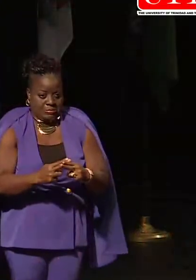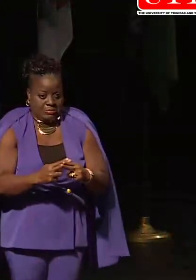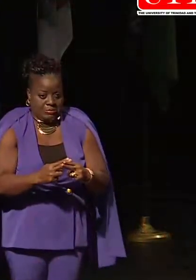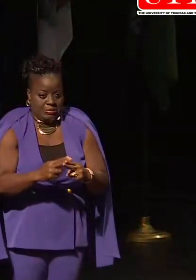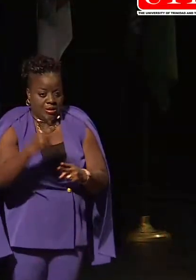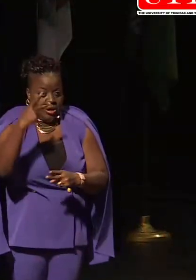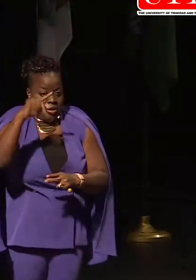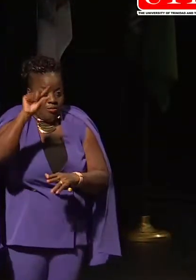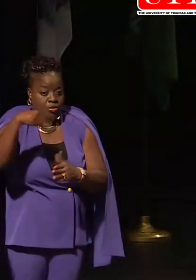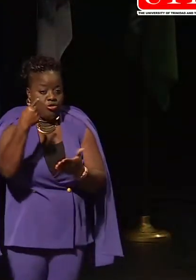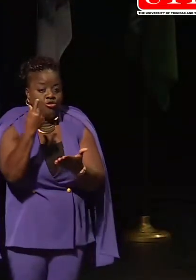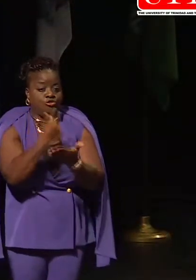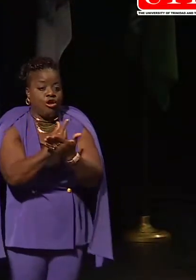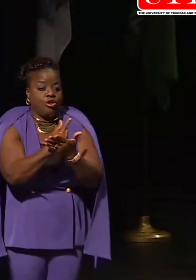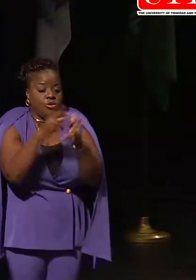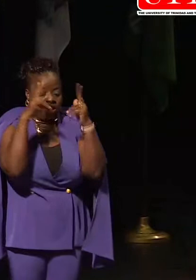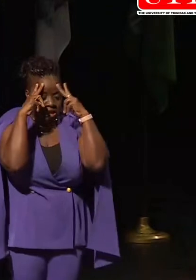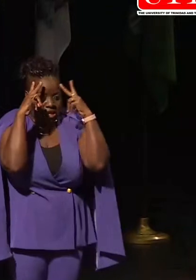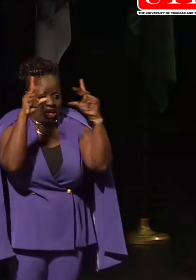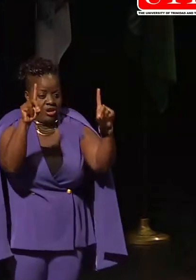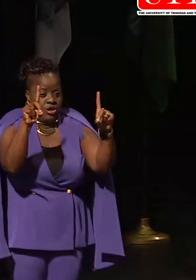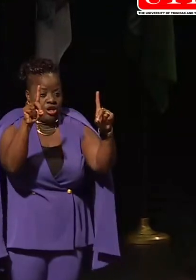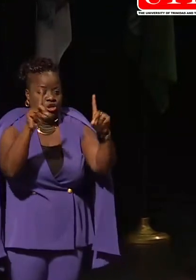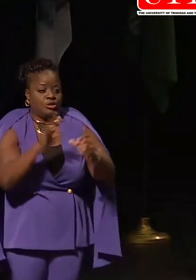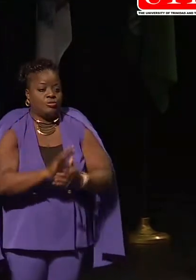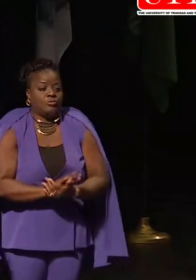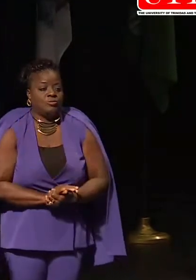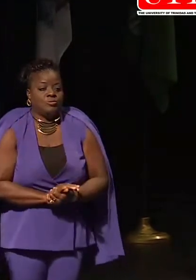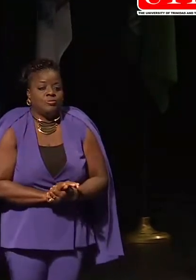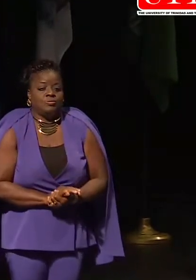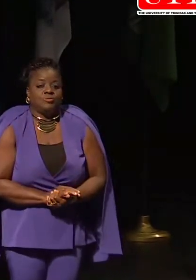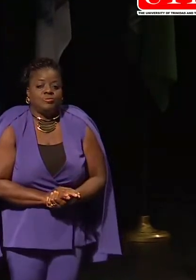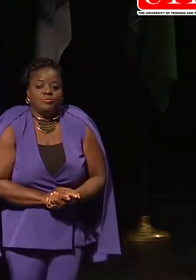Postgraduate Diploma in Education.